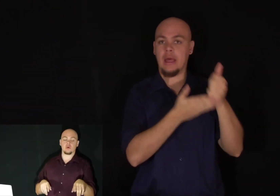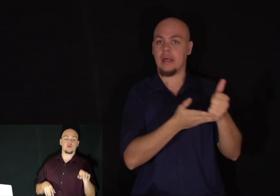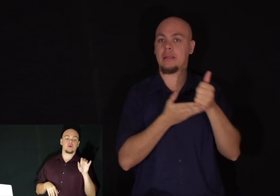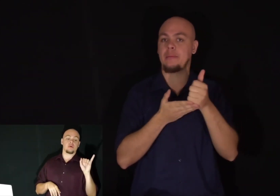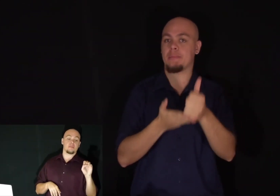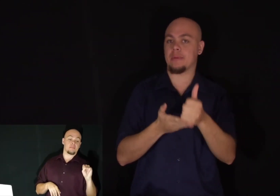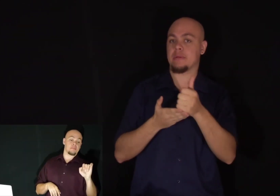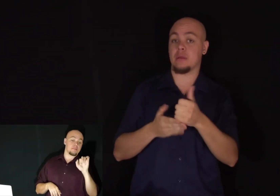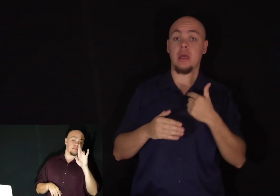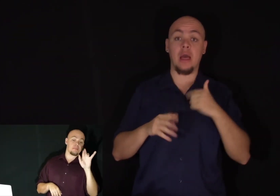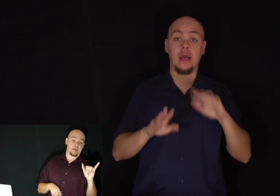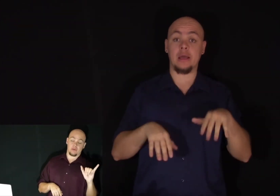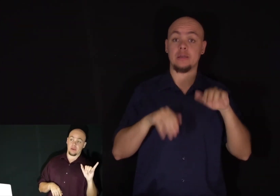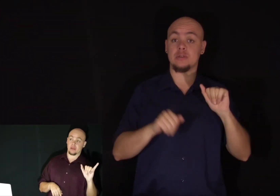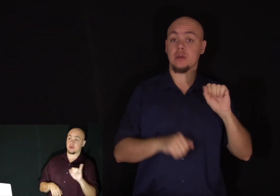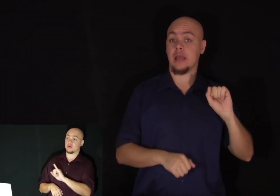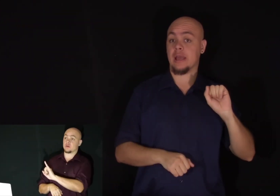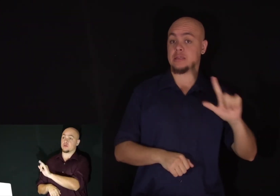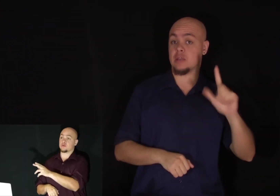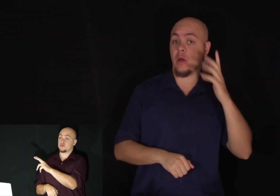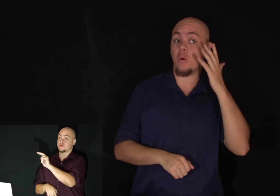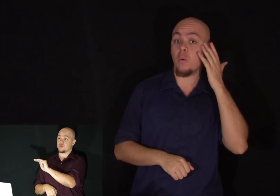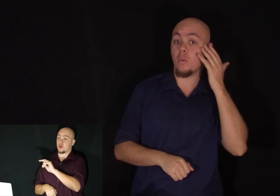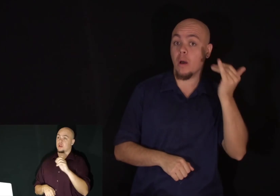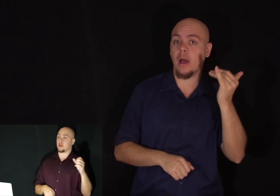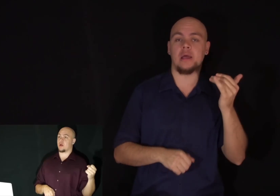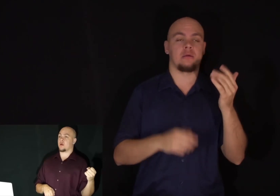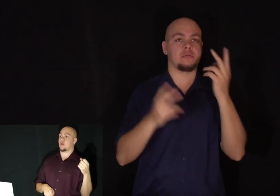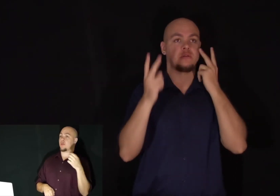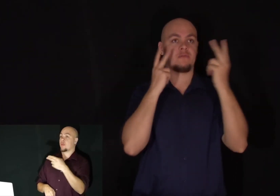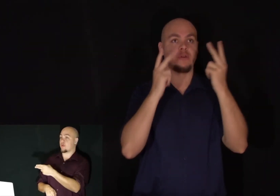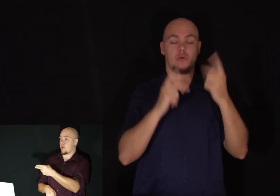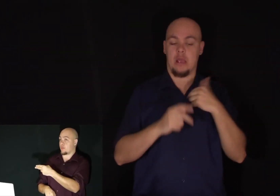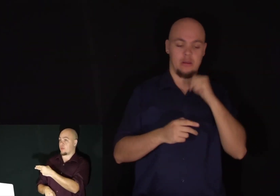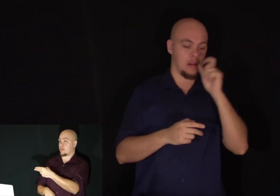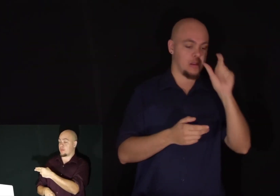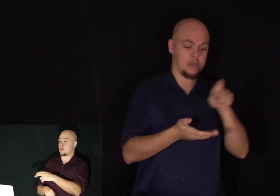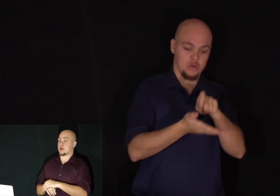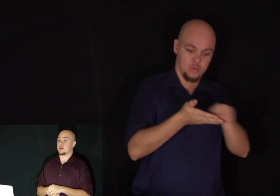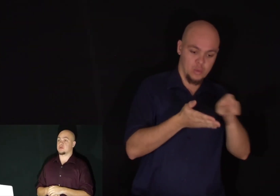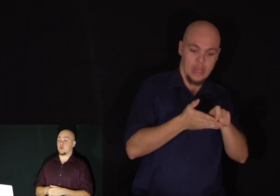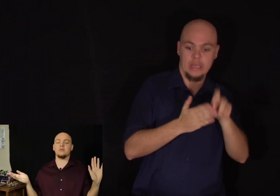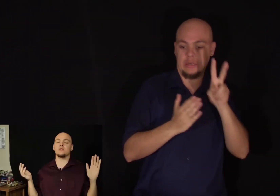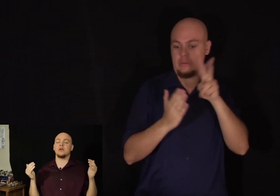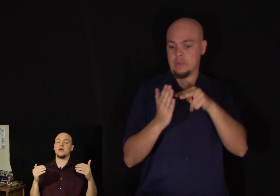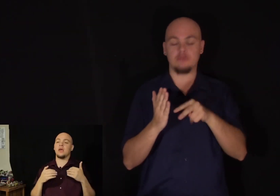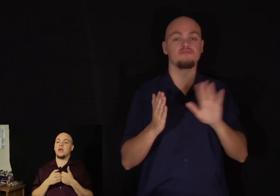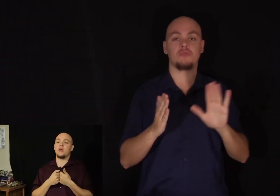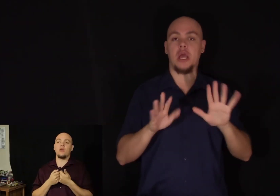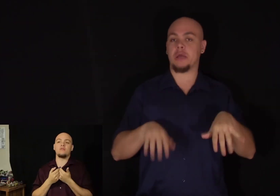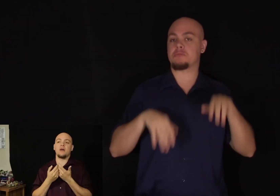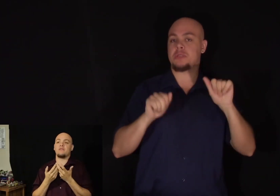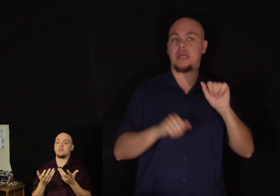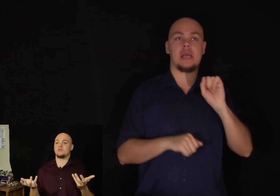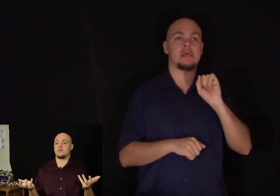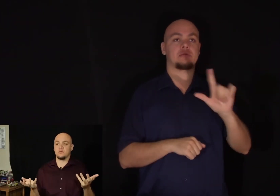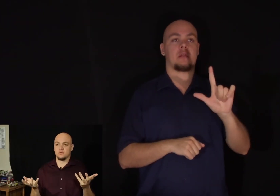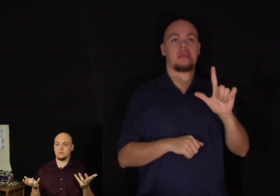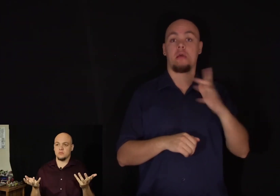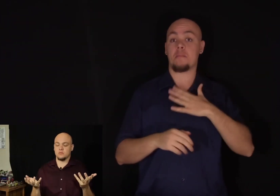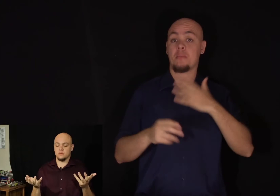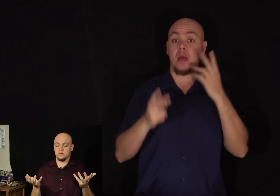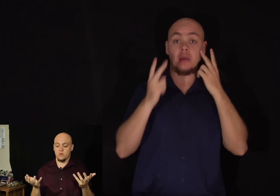took American Sign Language because it was a visual language. I wouldn't have to write, I wouldn't have to read, I would just take American Sign Language, and all of my